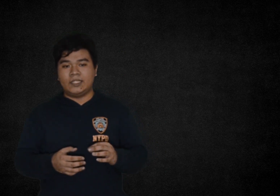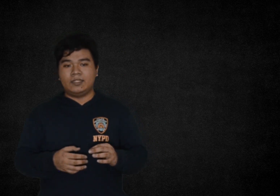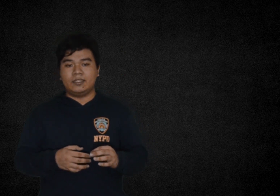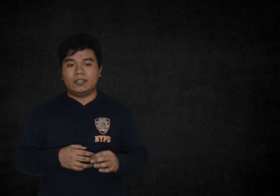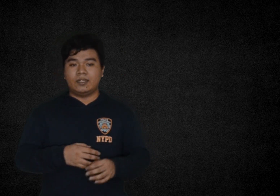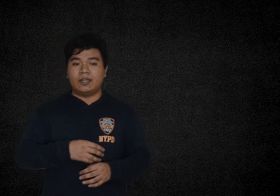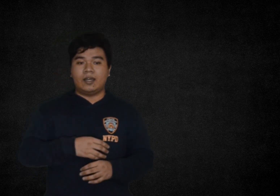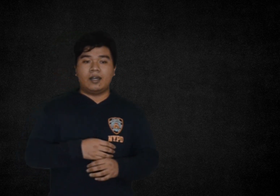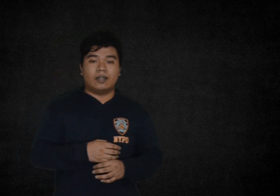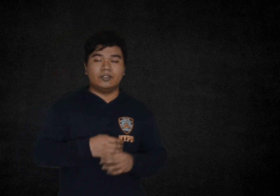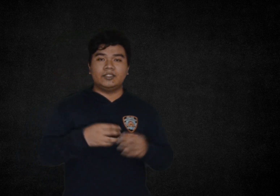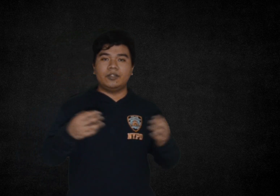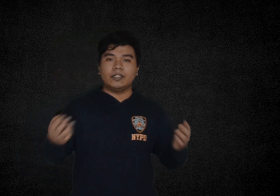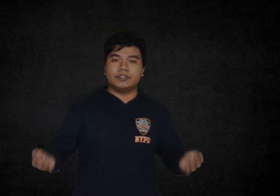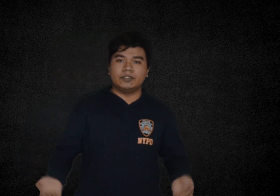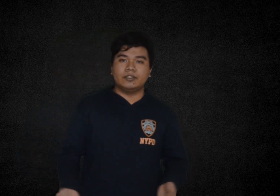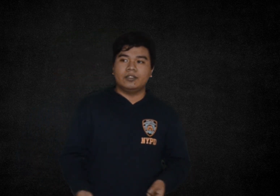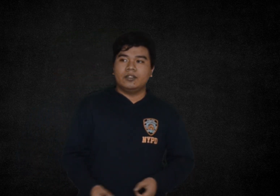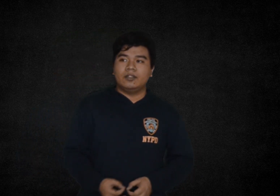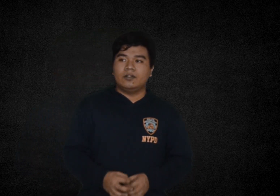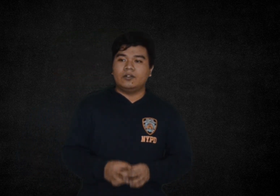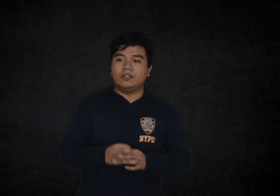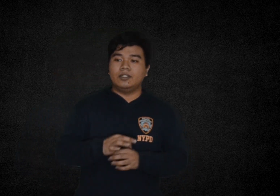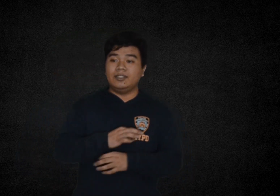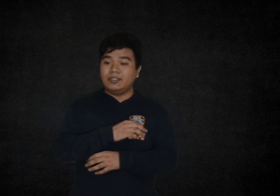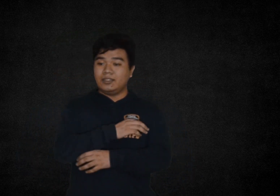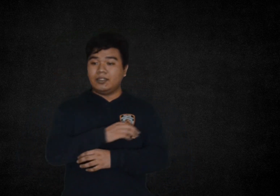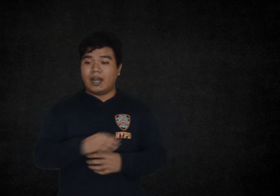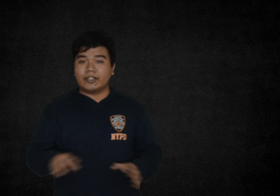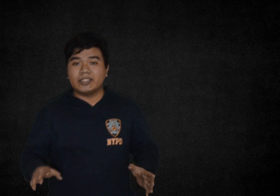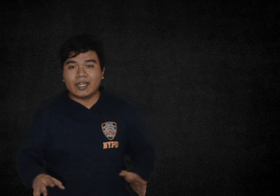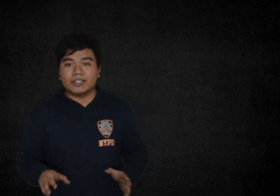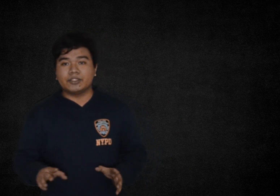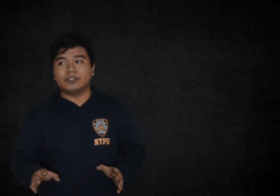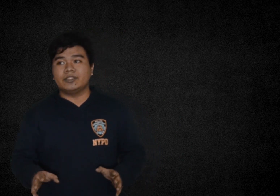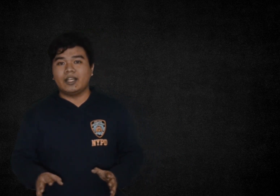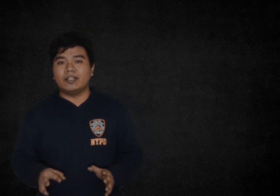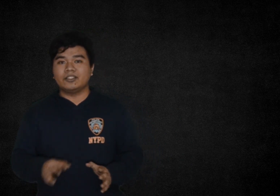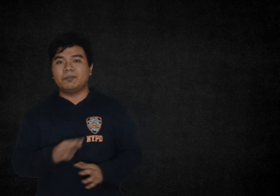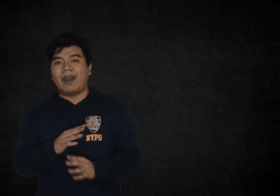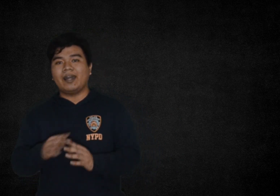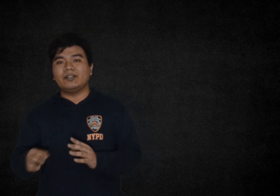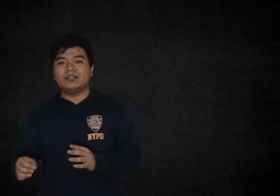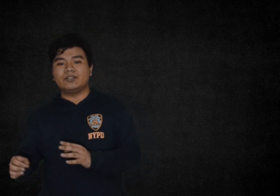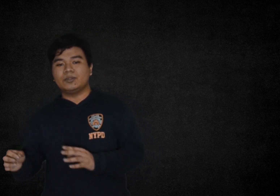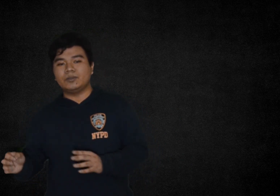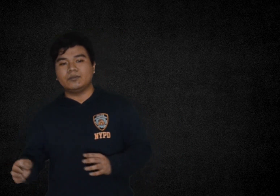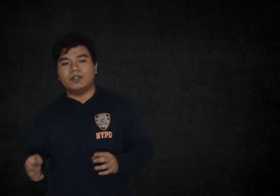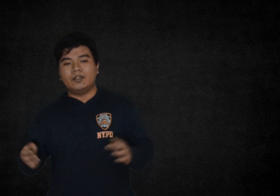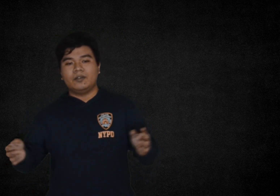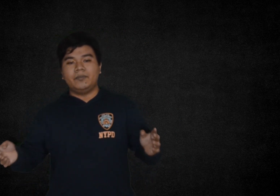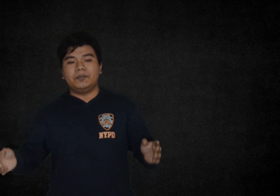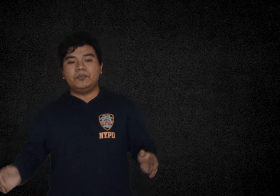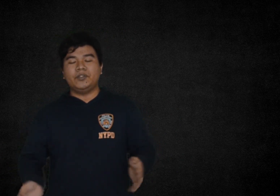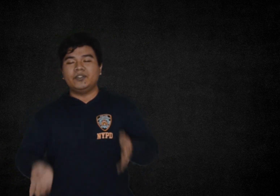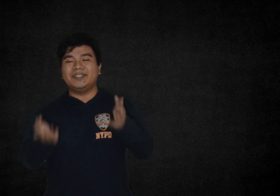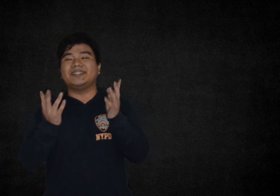make a construction, or in architecture they use patterns to make beautiful